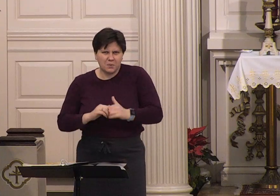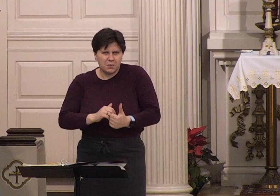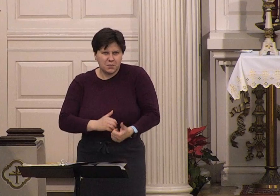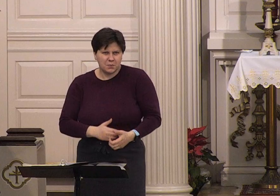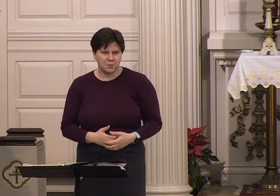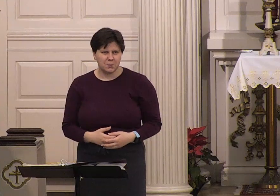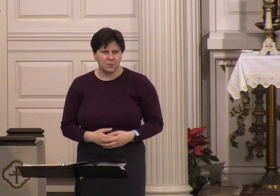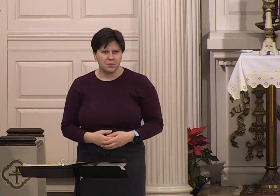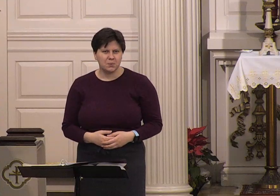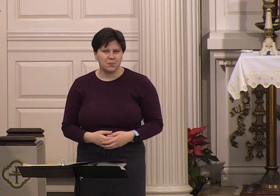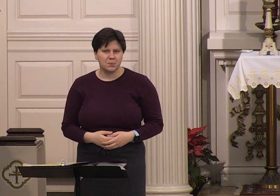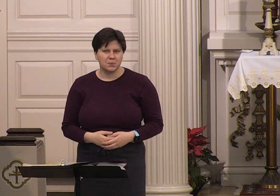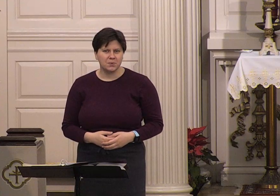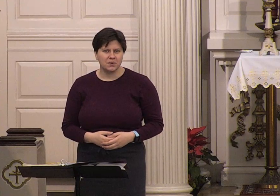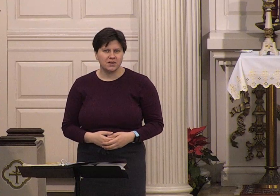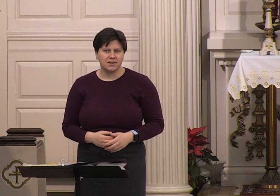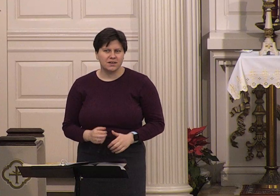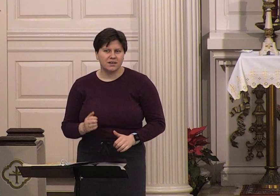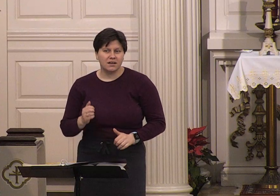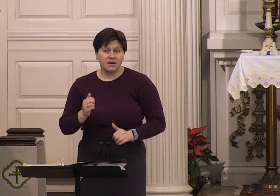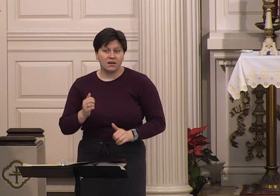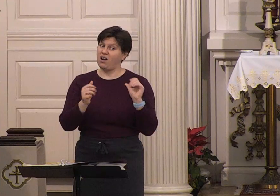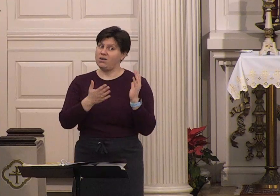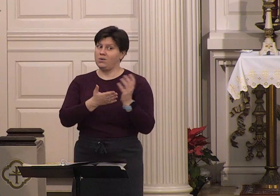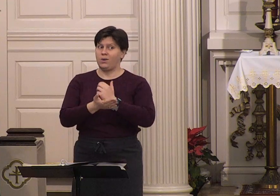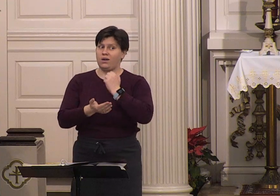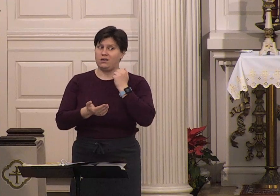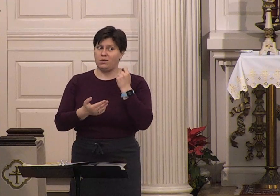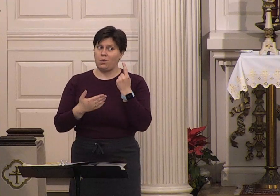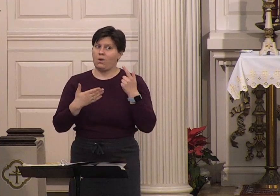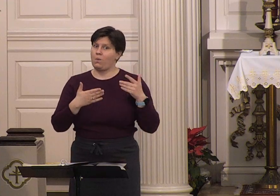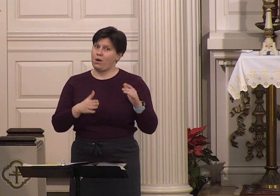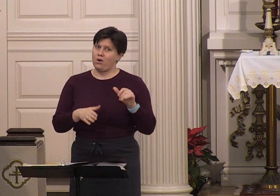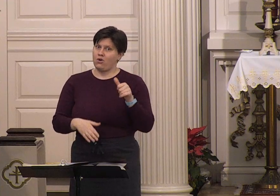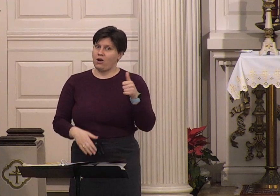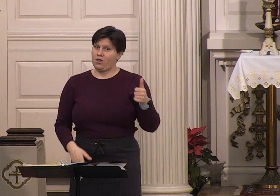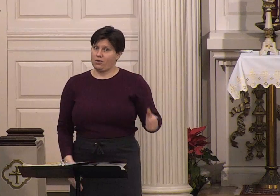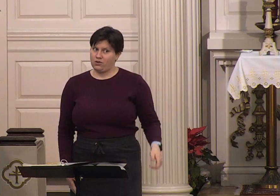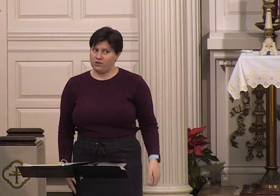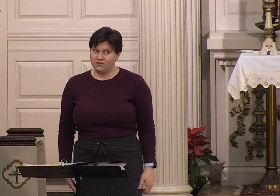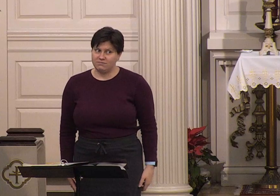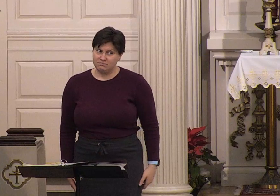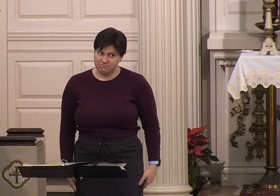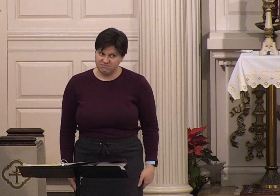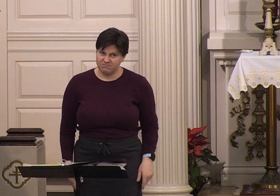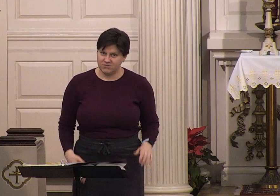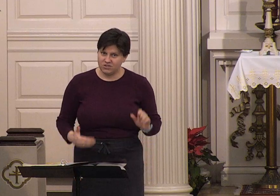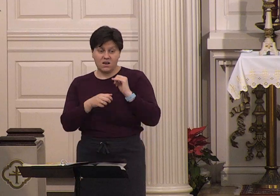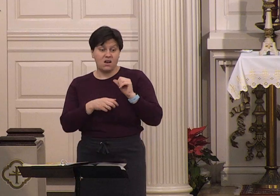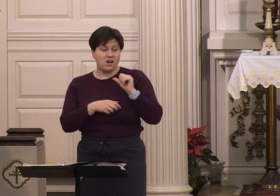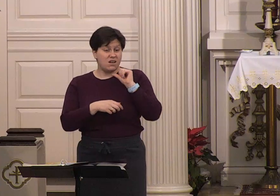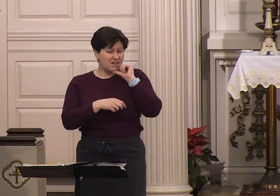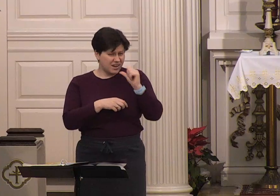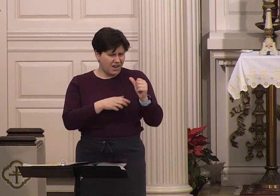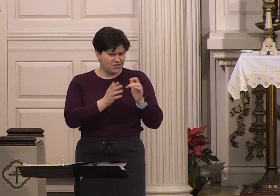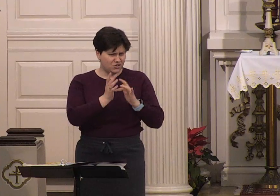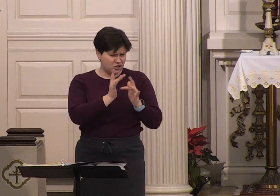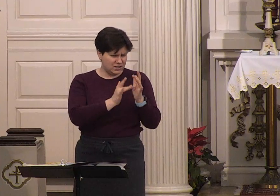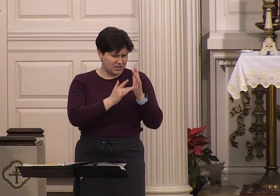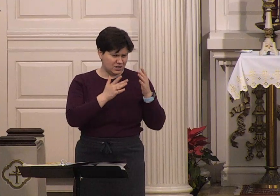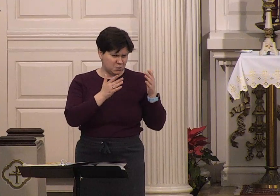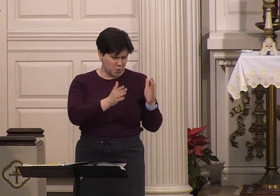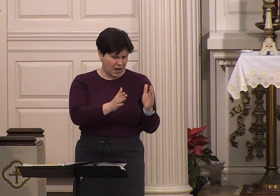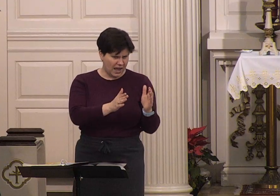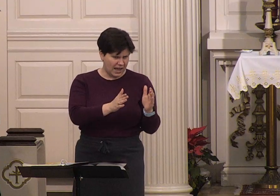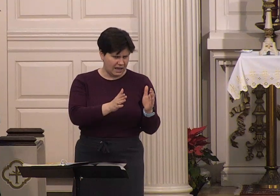Because most people try to get it in one form or another. So the challenge is, if you're not doing it this way, you tell